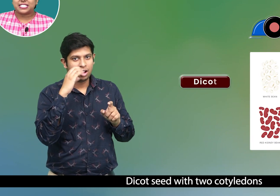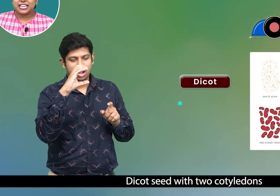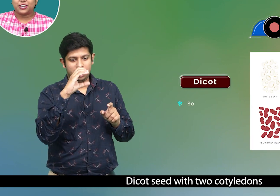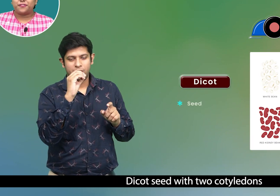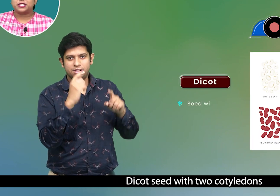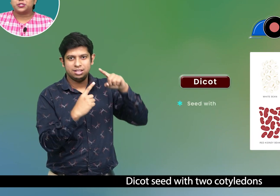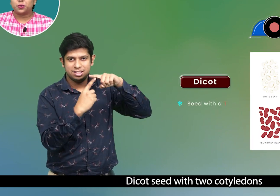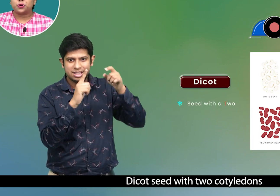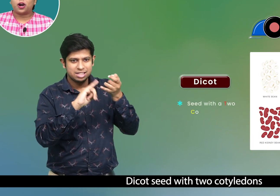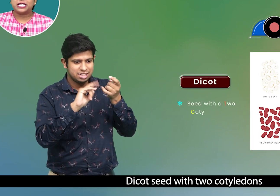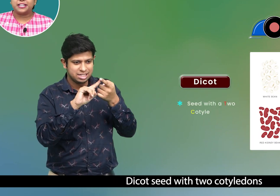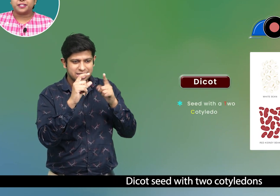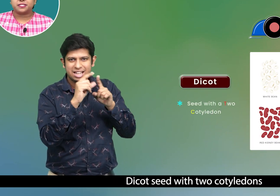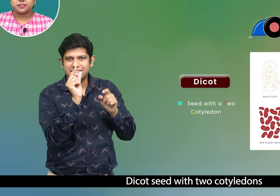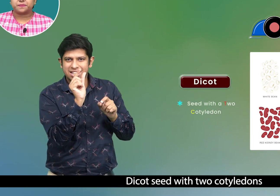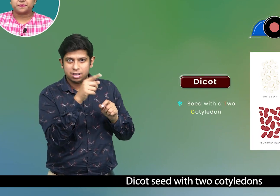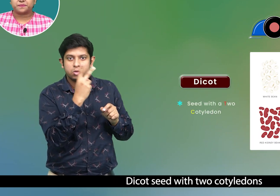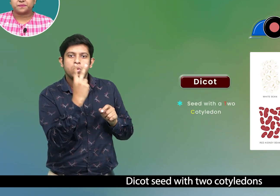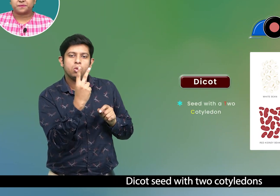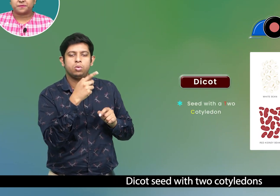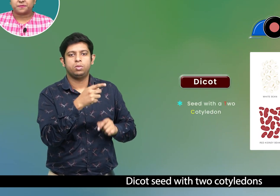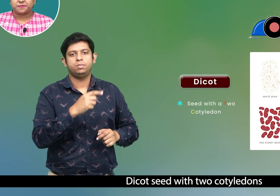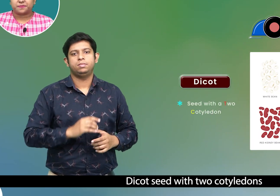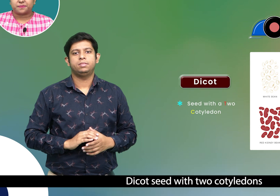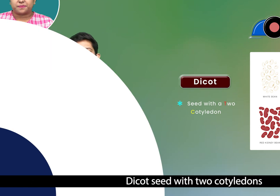Dicot seed with 2 cotyledons.